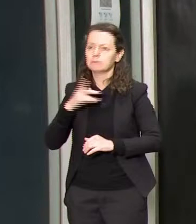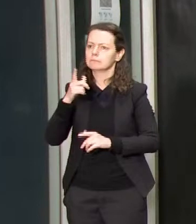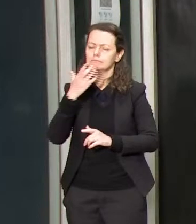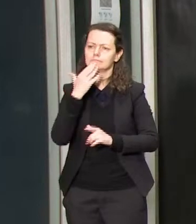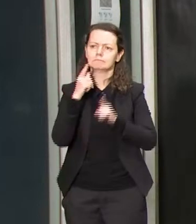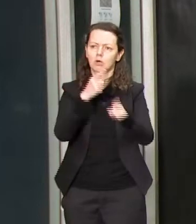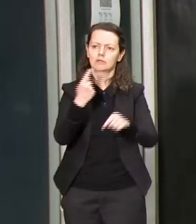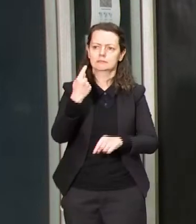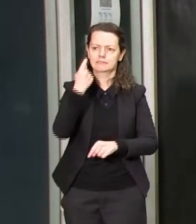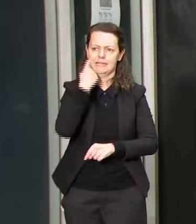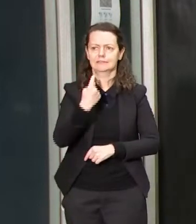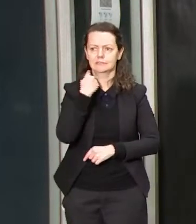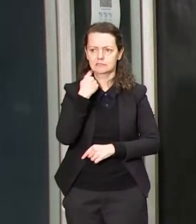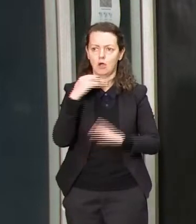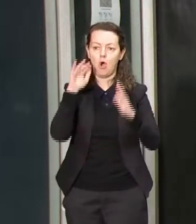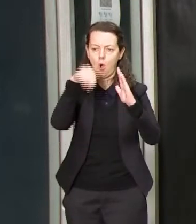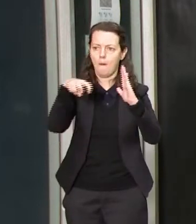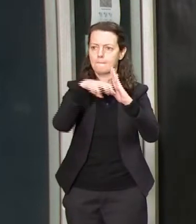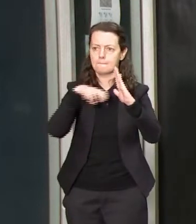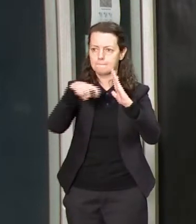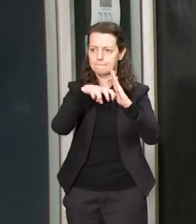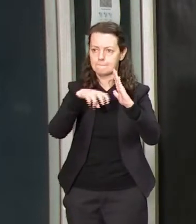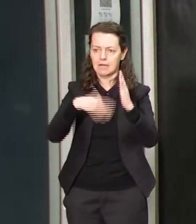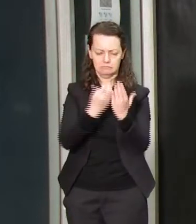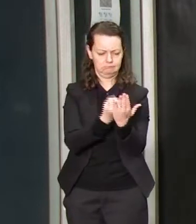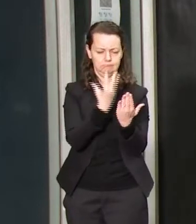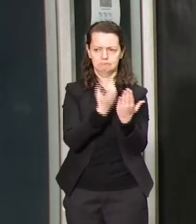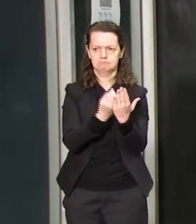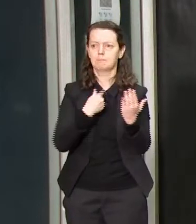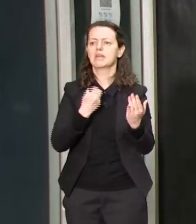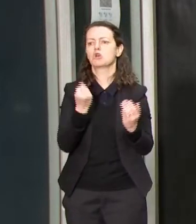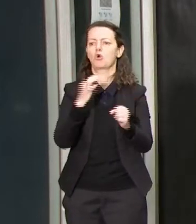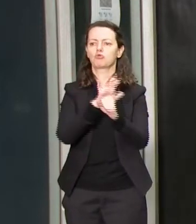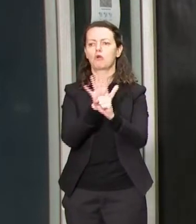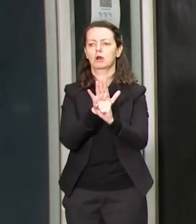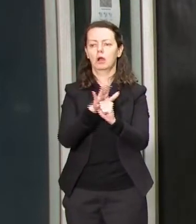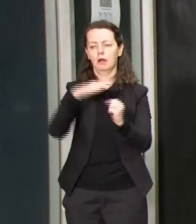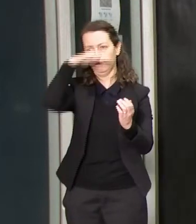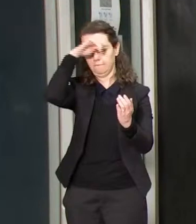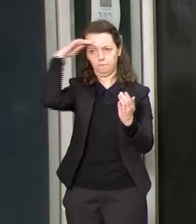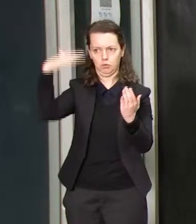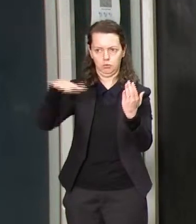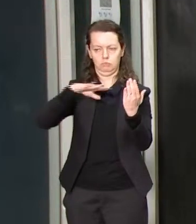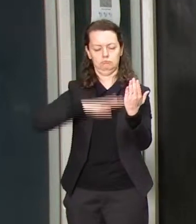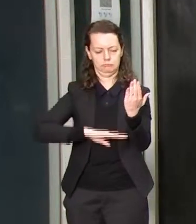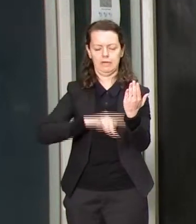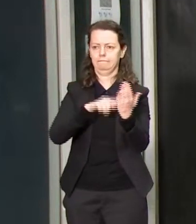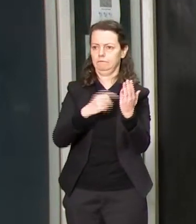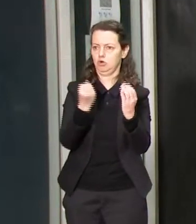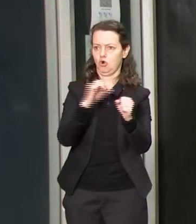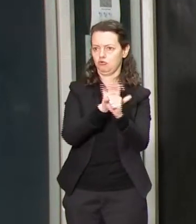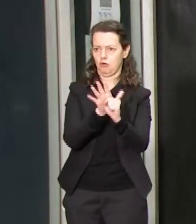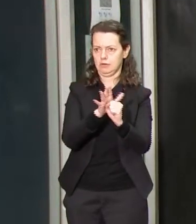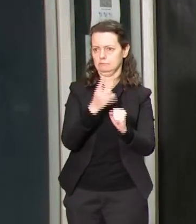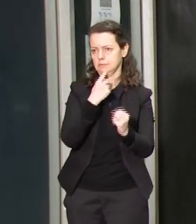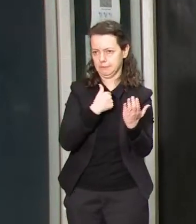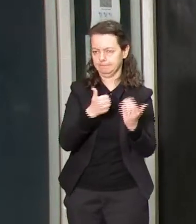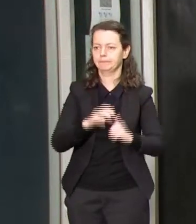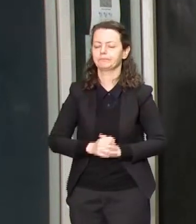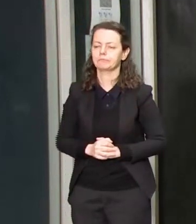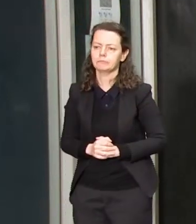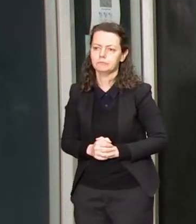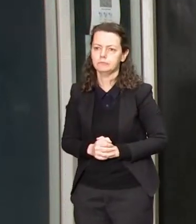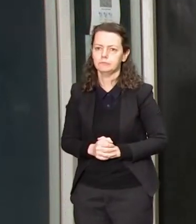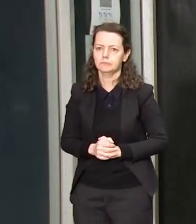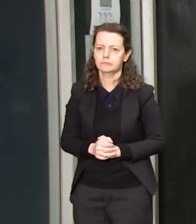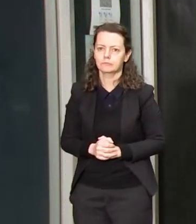get tested, isolate at home until you get the negative result. It's also critical as we start to open up to check-in